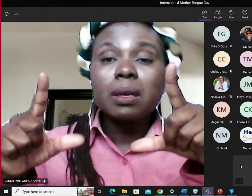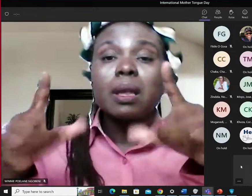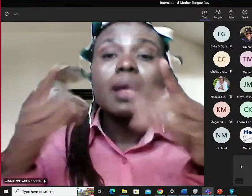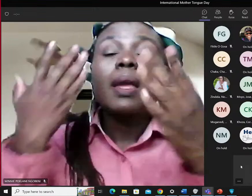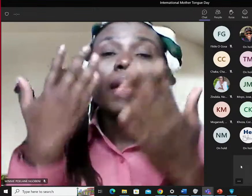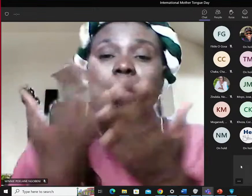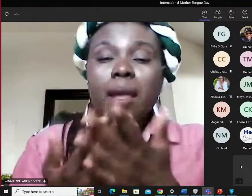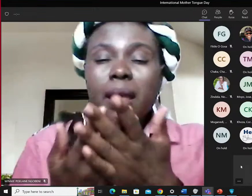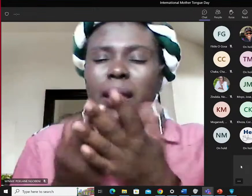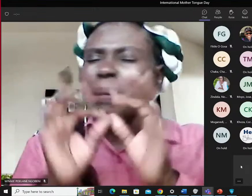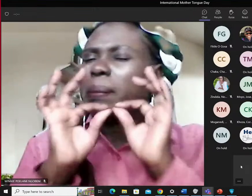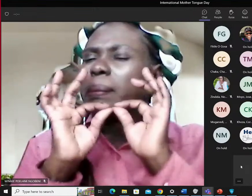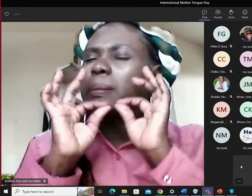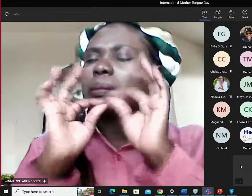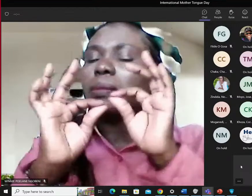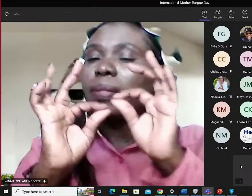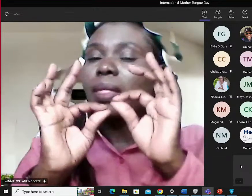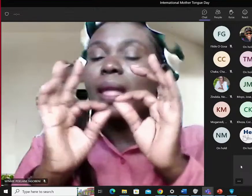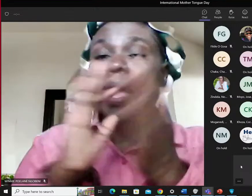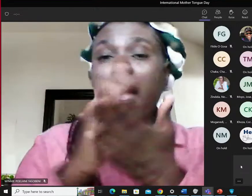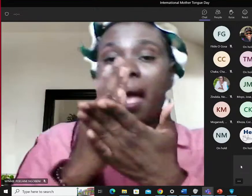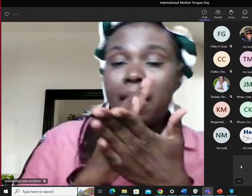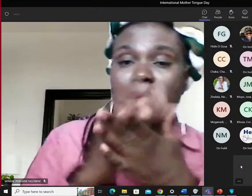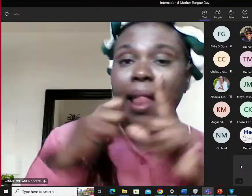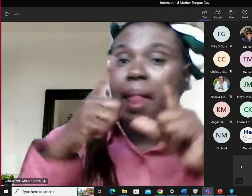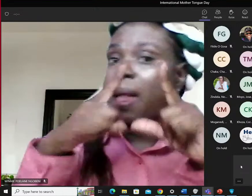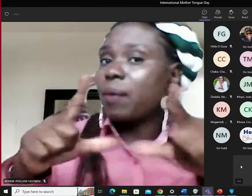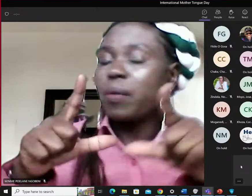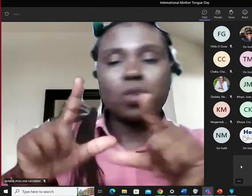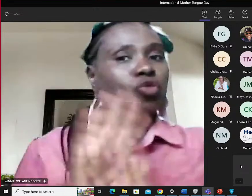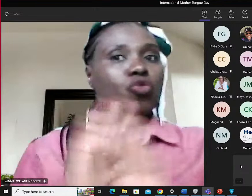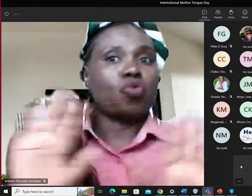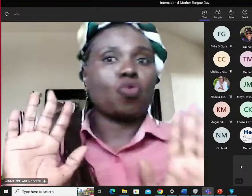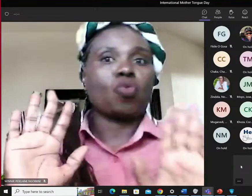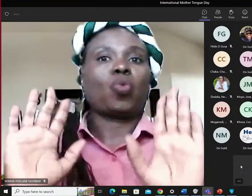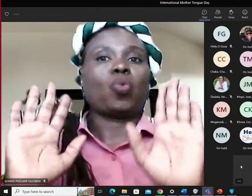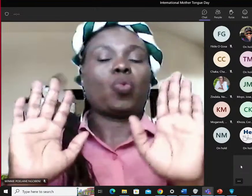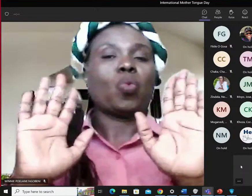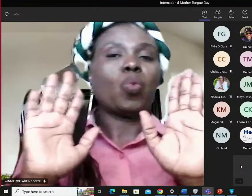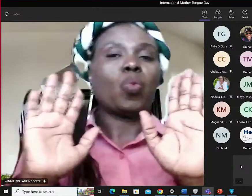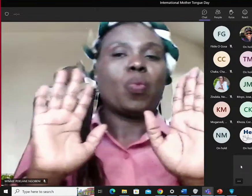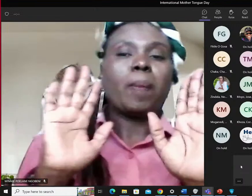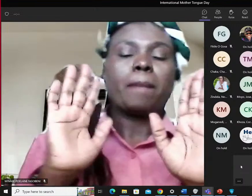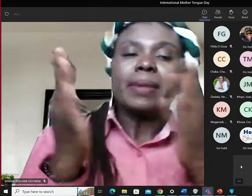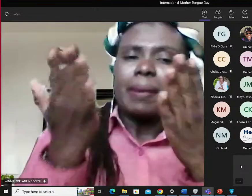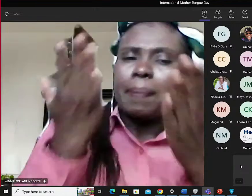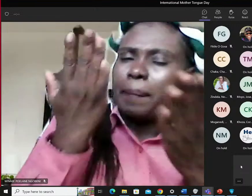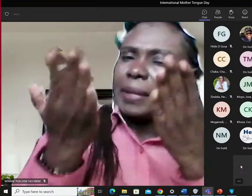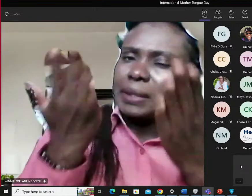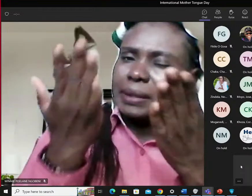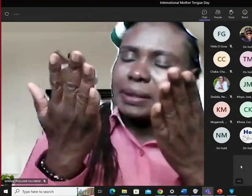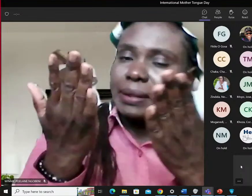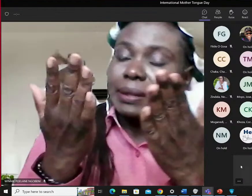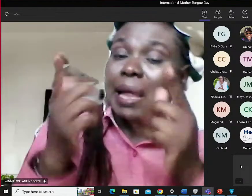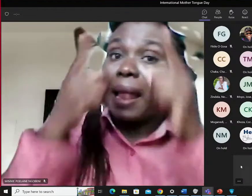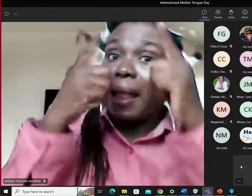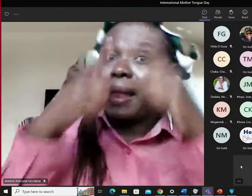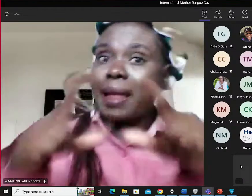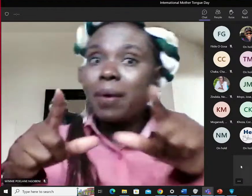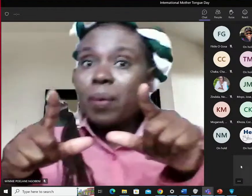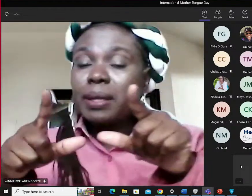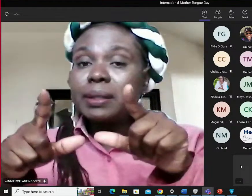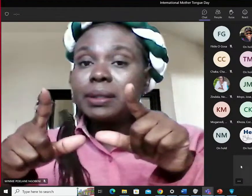any other language. But at a certain point in time, a language gets